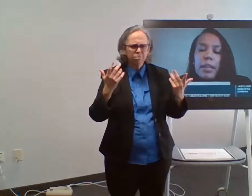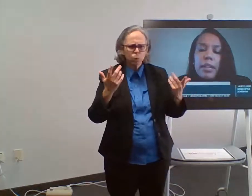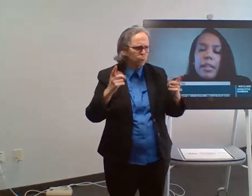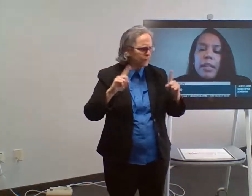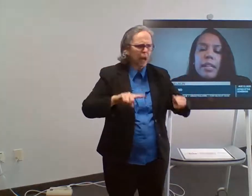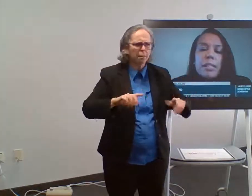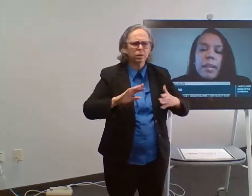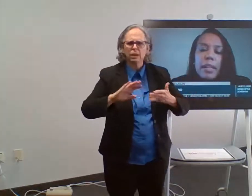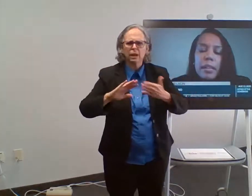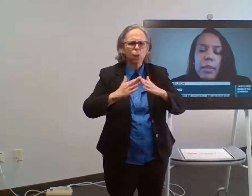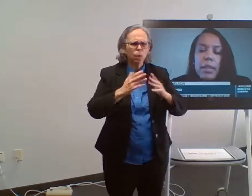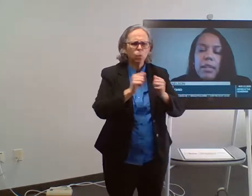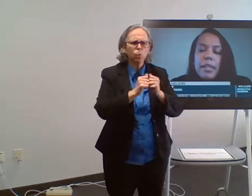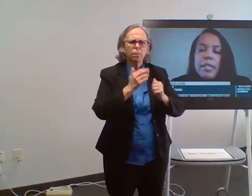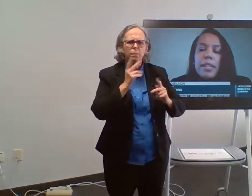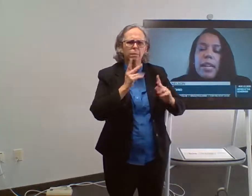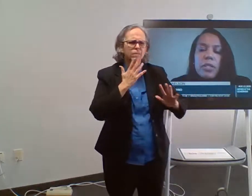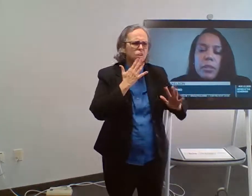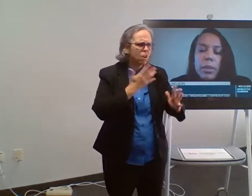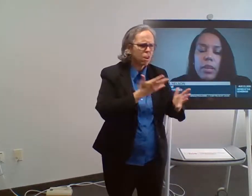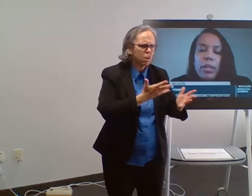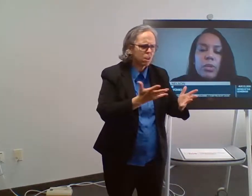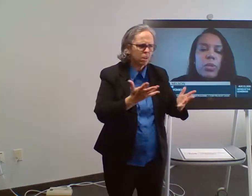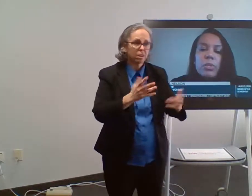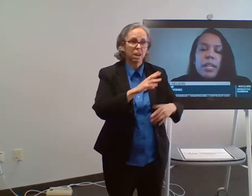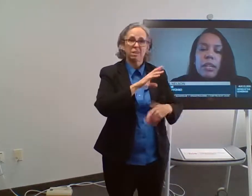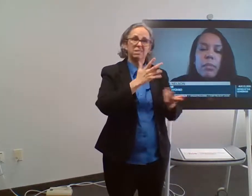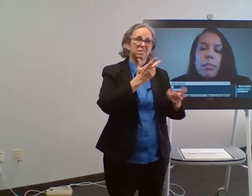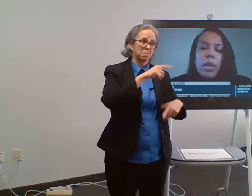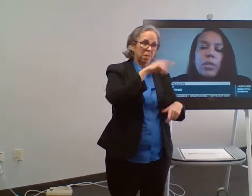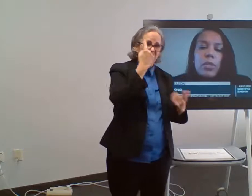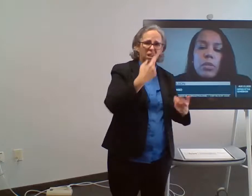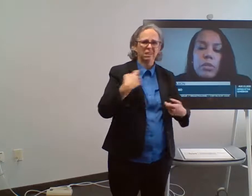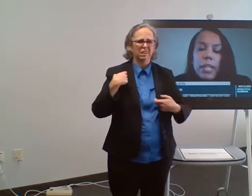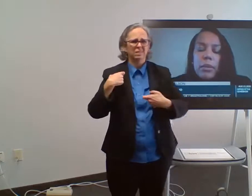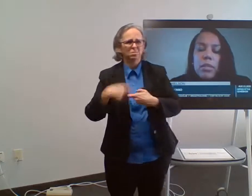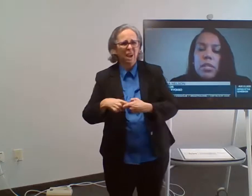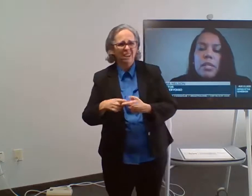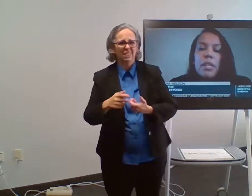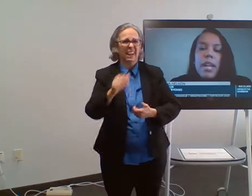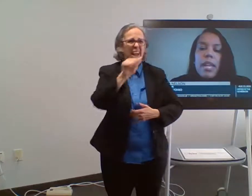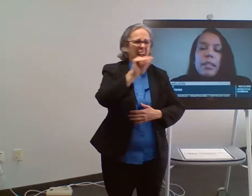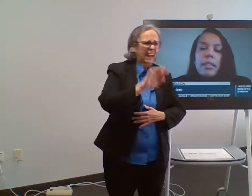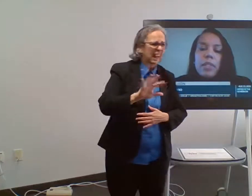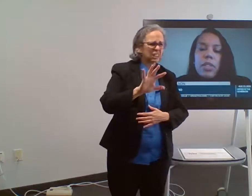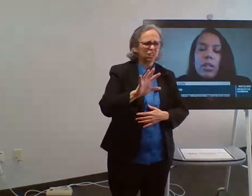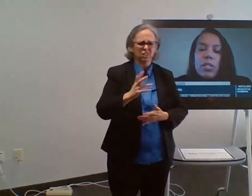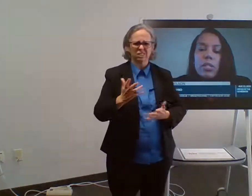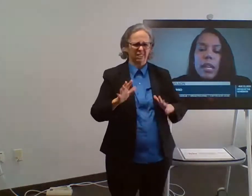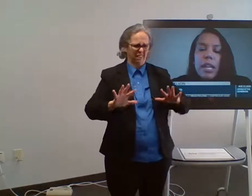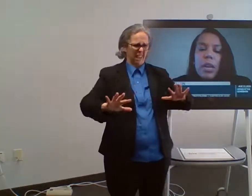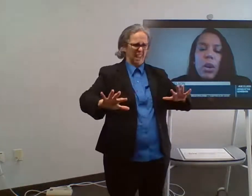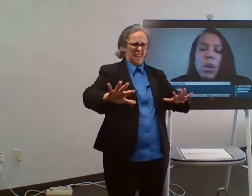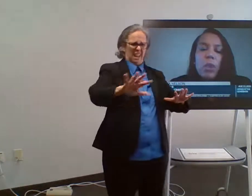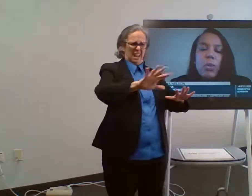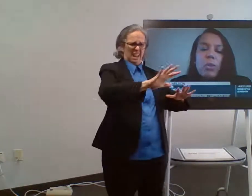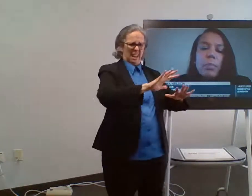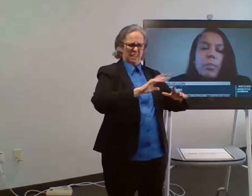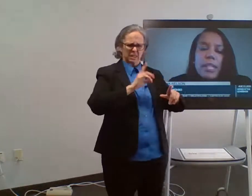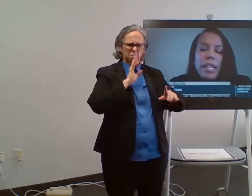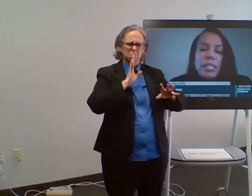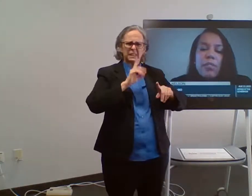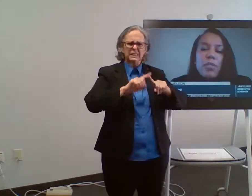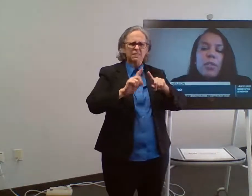African American and Hispanic Americans, Asian Americans who speak a multitude of languages and live within our state,